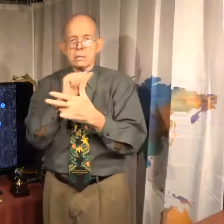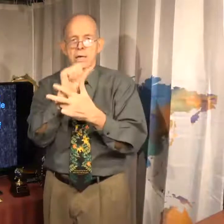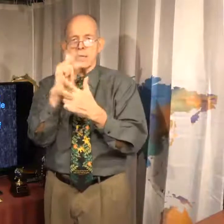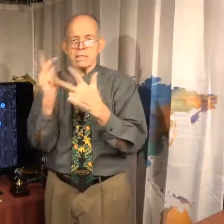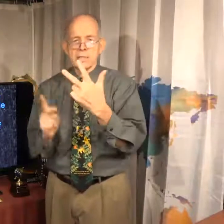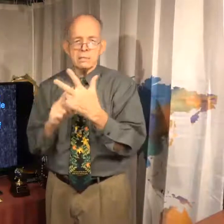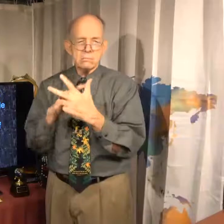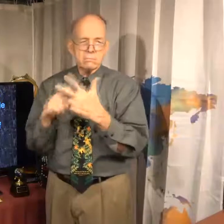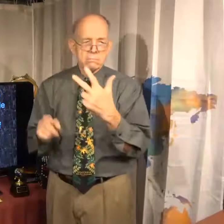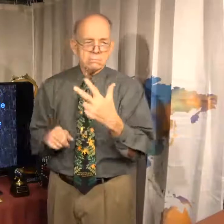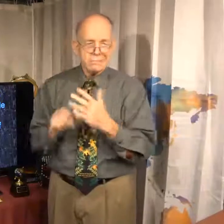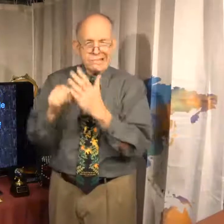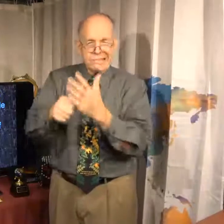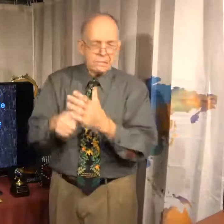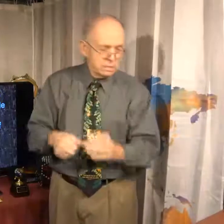Yeah, let's see.